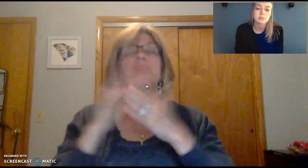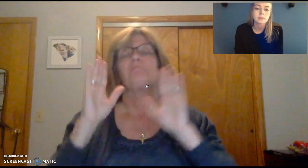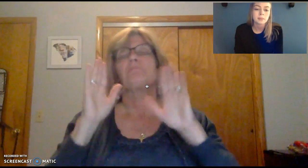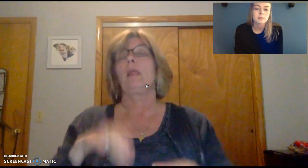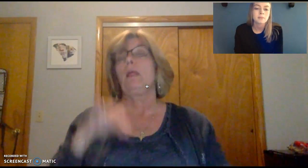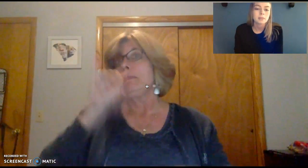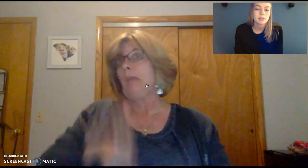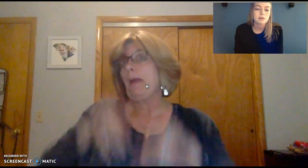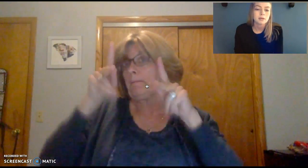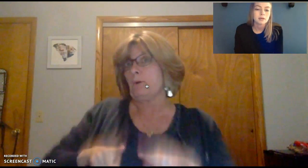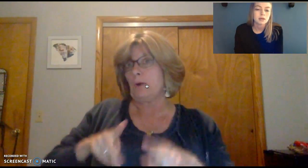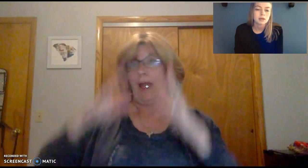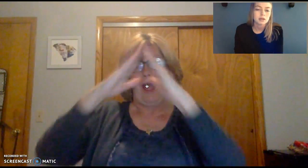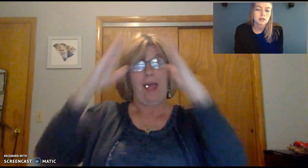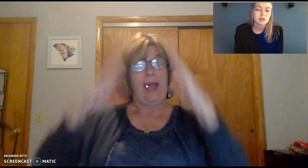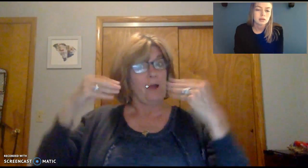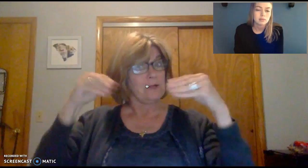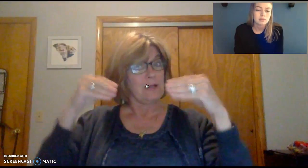else?